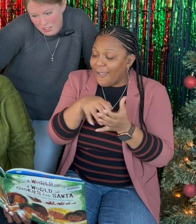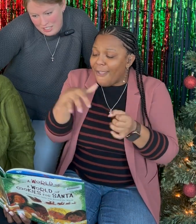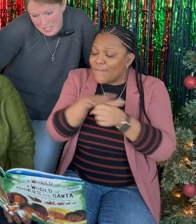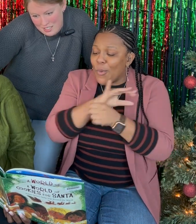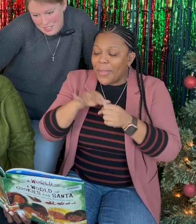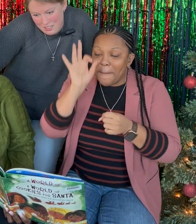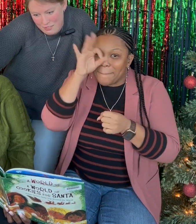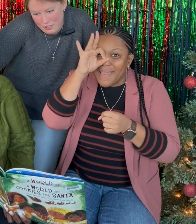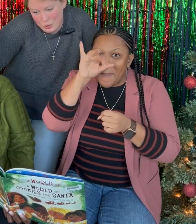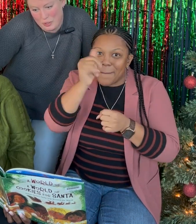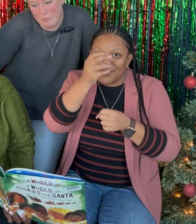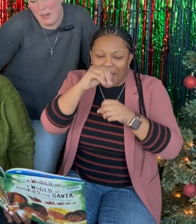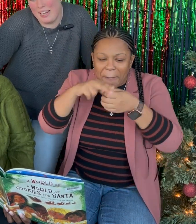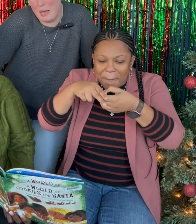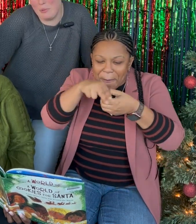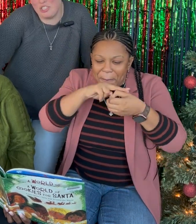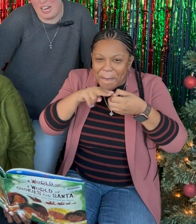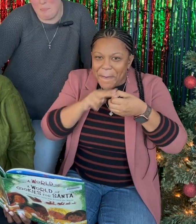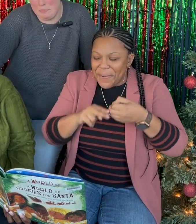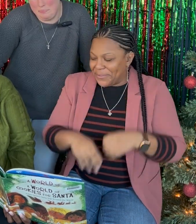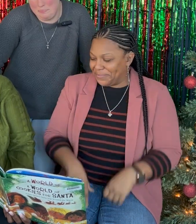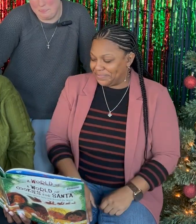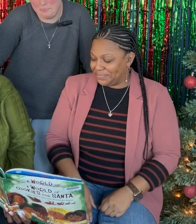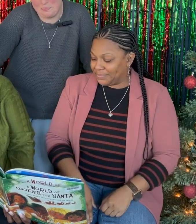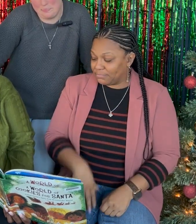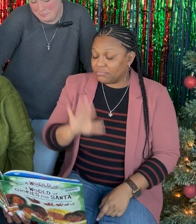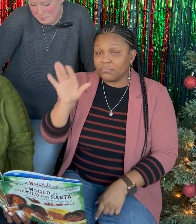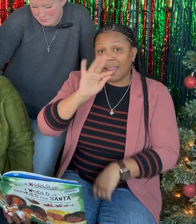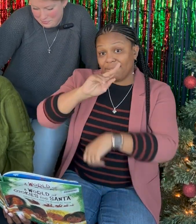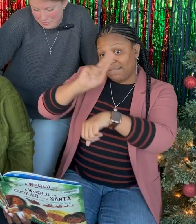nastar cookies filled with pineapple jam.